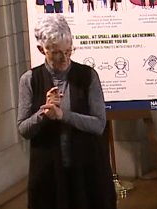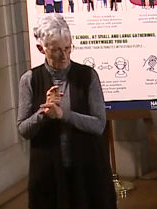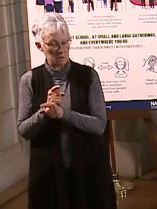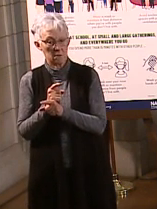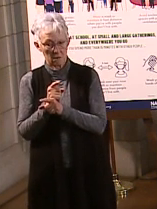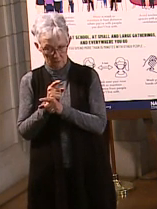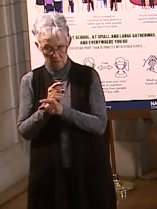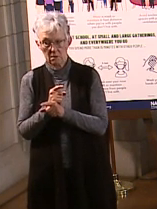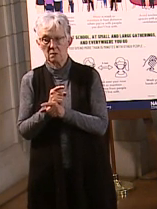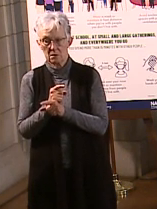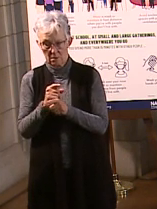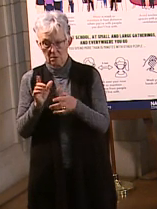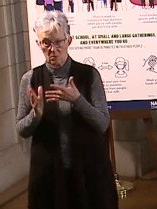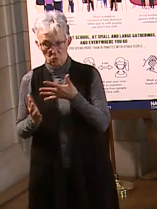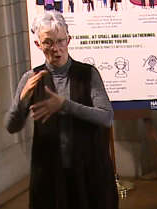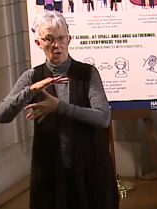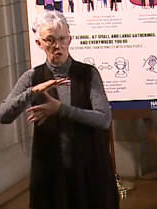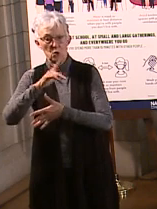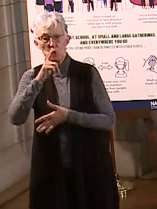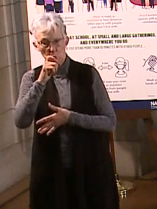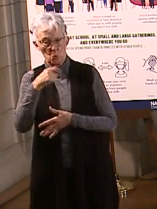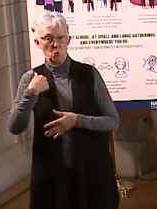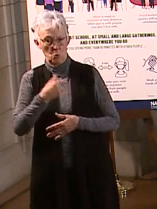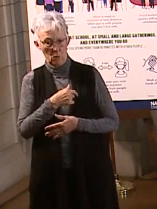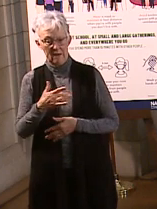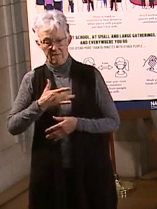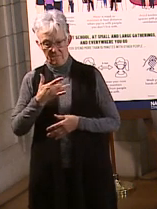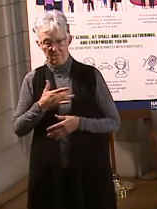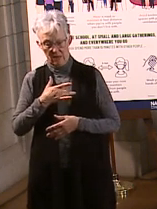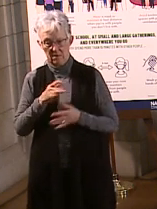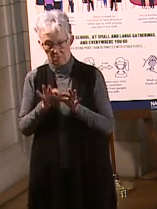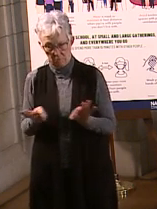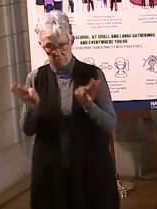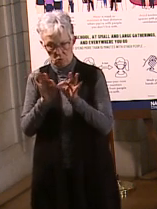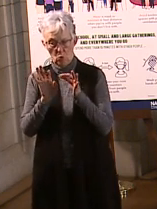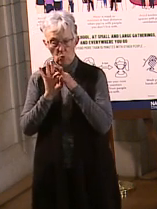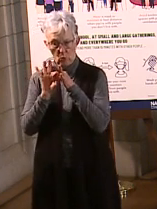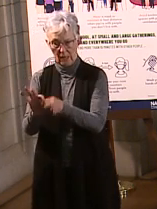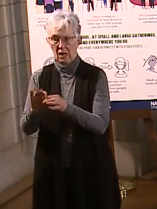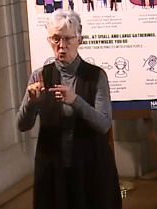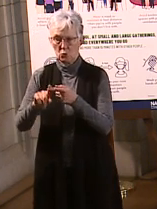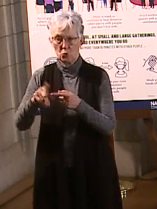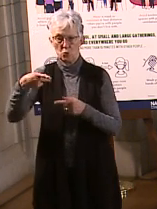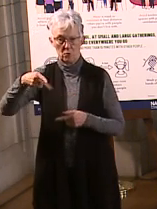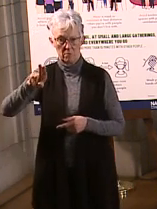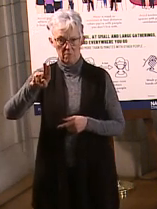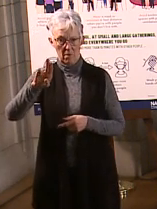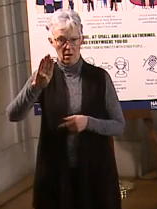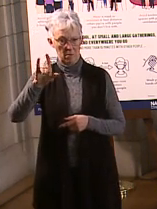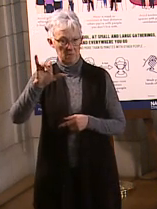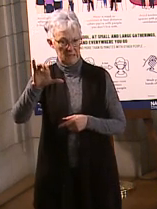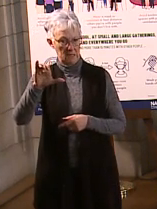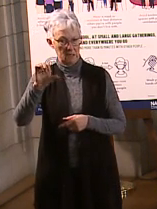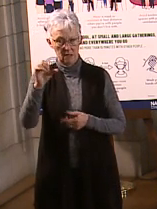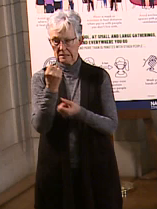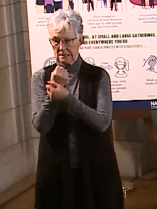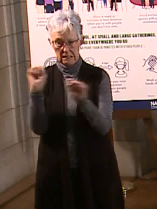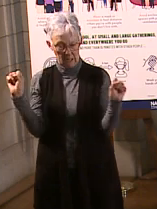be doing in prioritizing things that have to do with public safety as part of her 10% allocation that is not focused